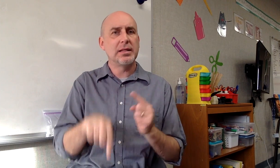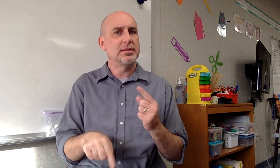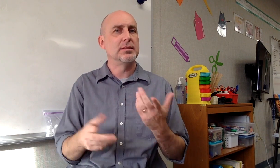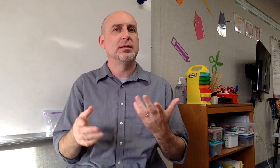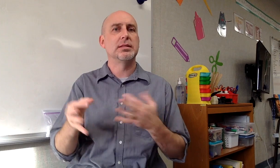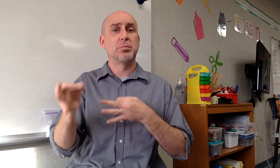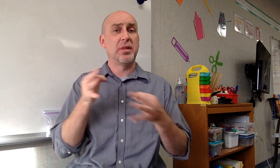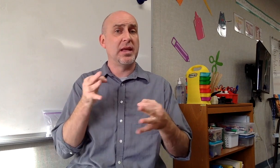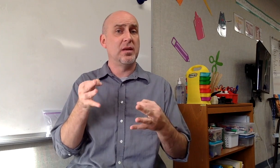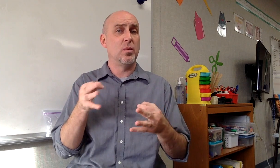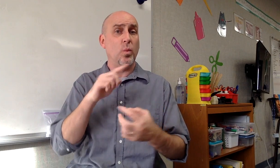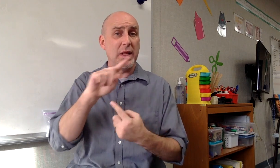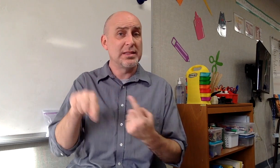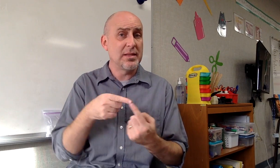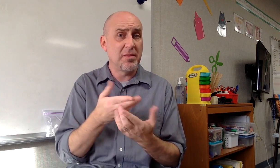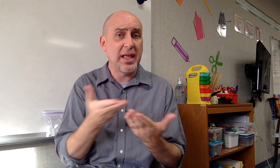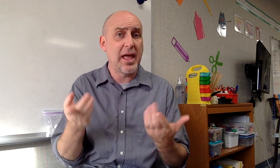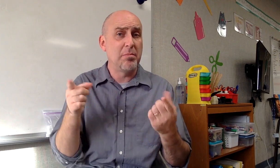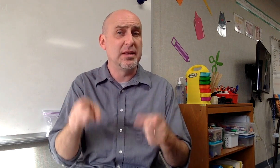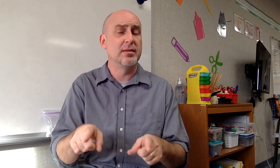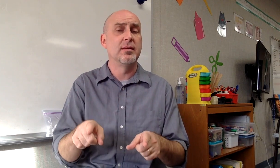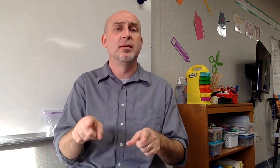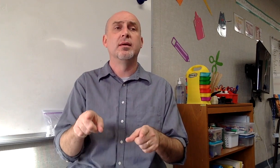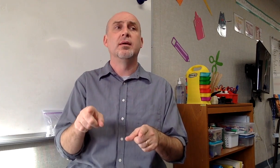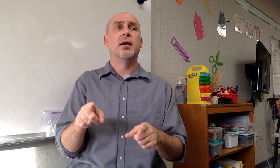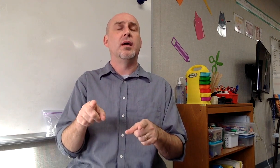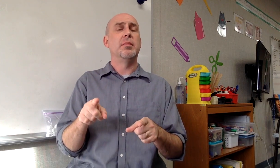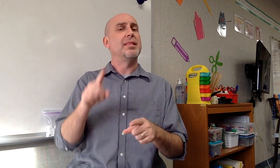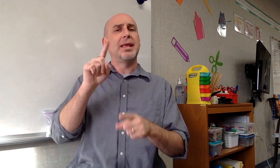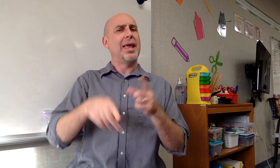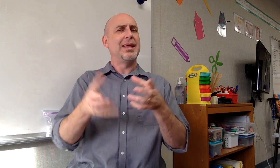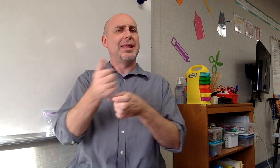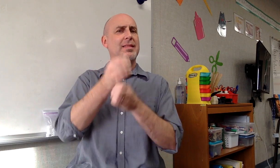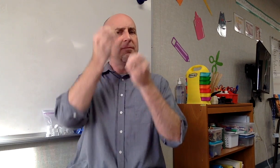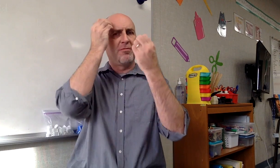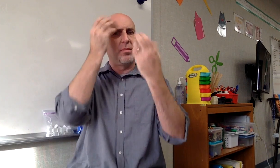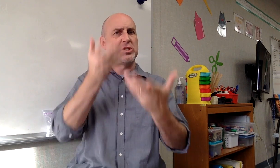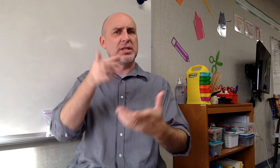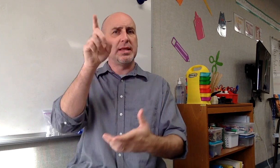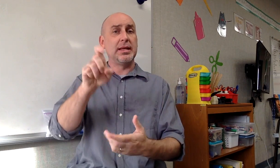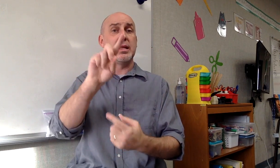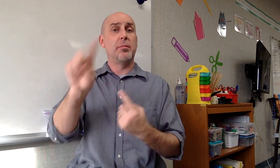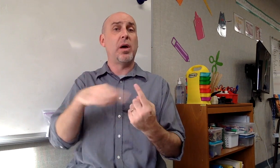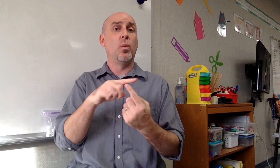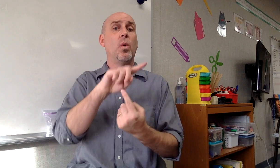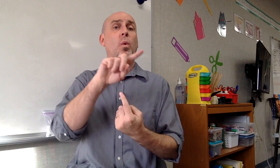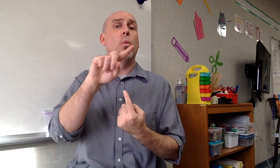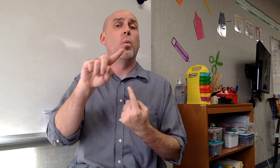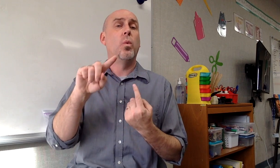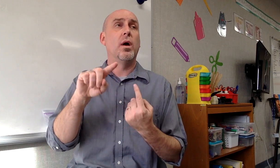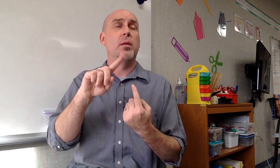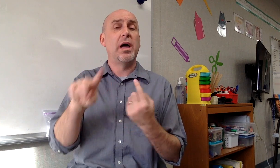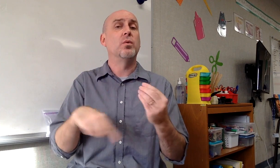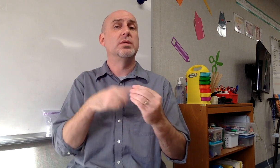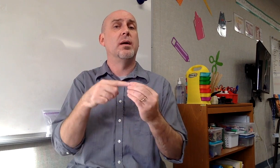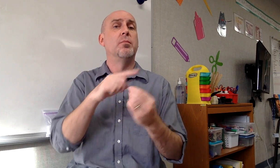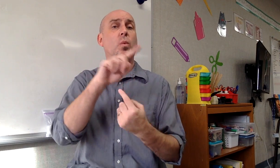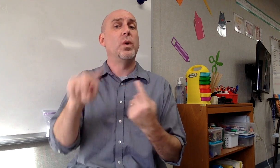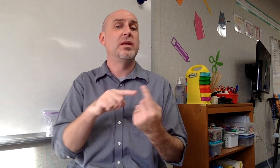can't explain when something happened, and they can't get the information they need about when it